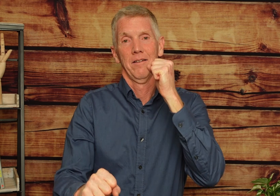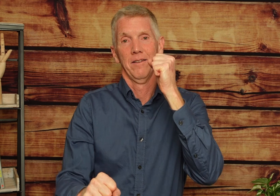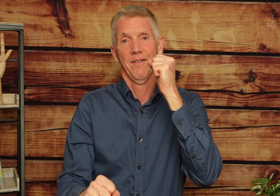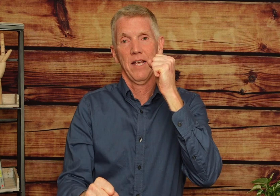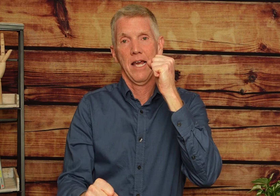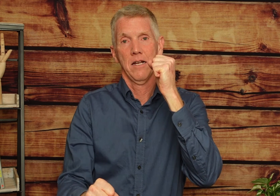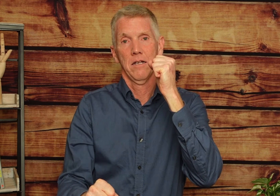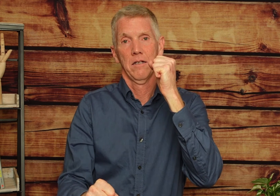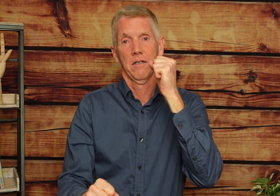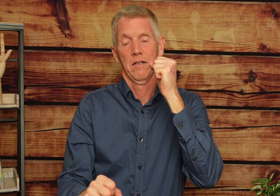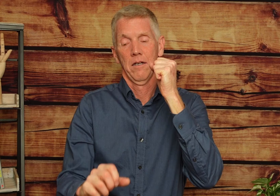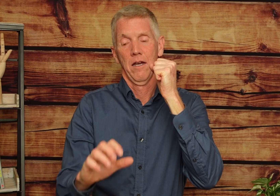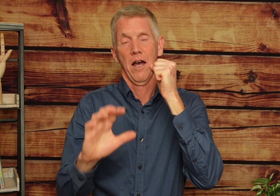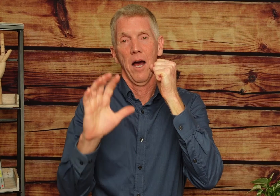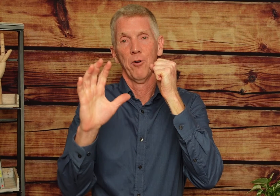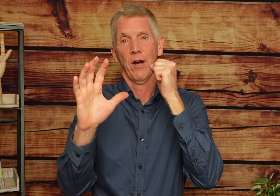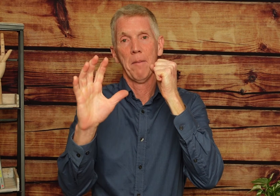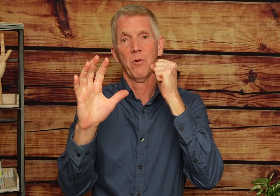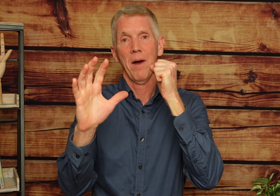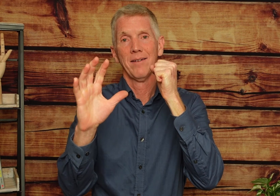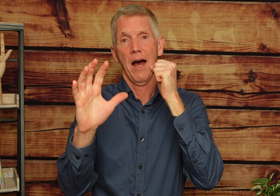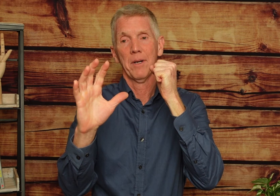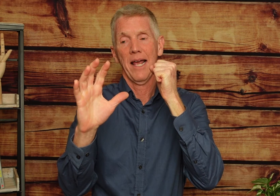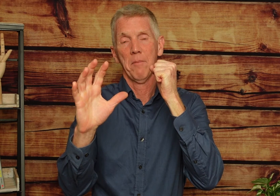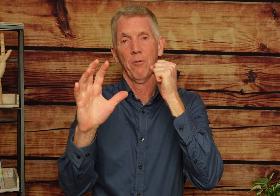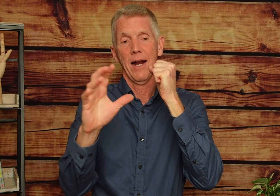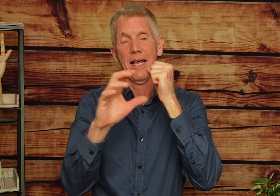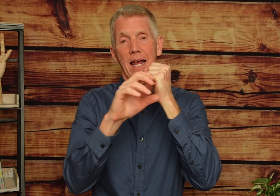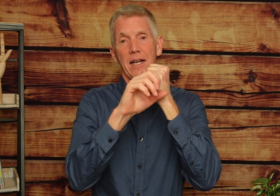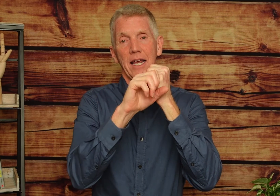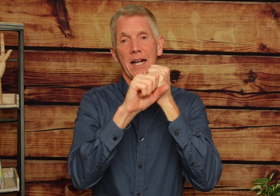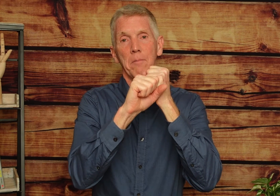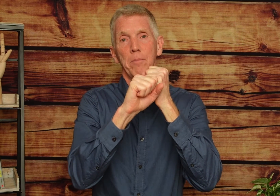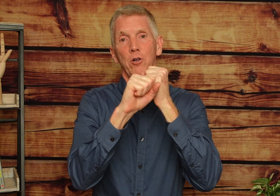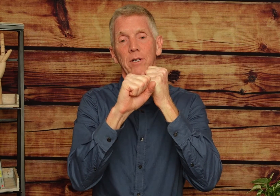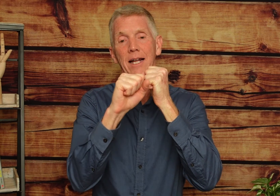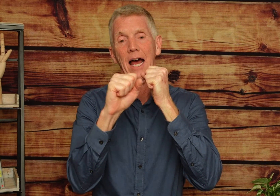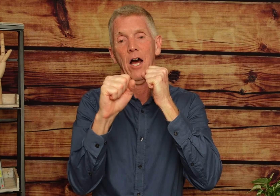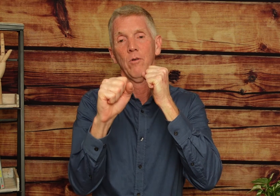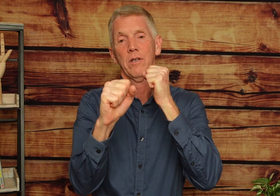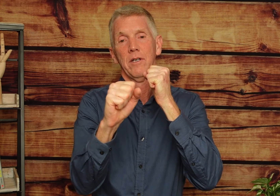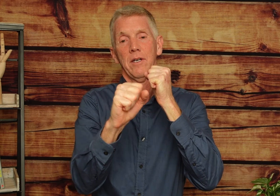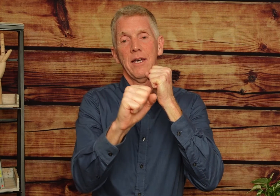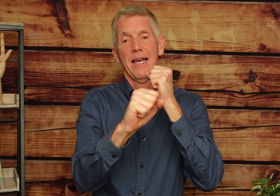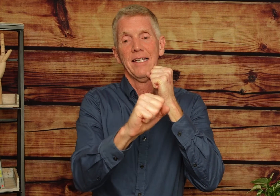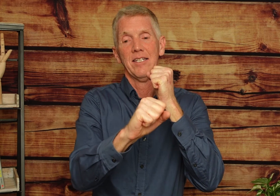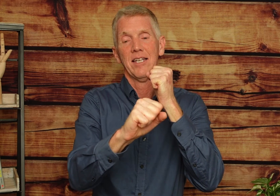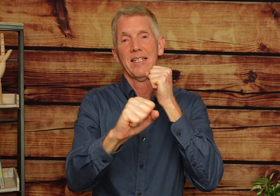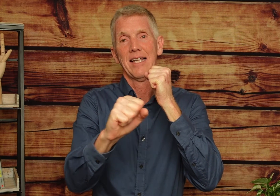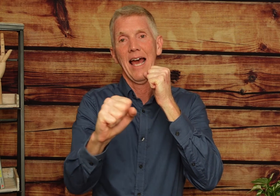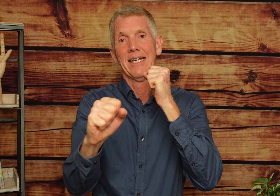Left hand, I'm grabbing with my dominant hand, my right hand, and I'm pulling it out and zigzagging